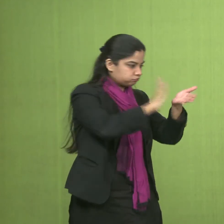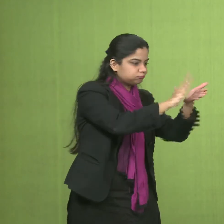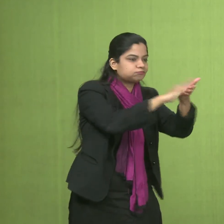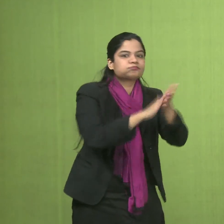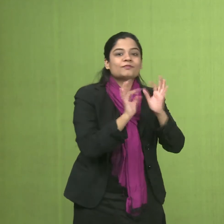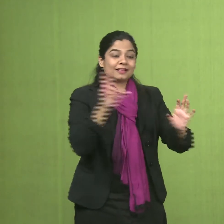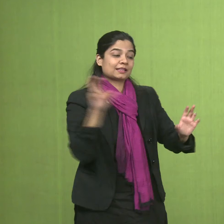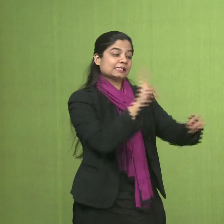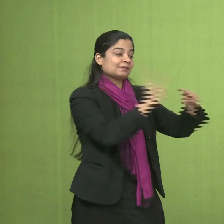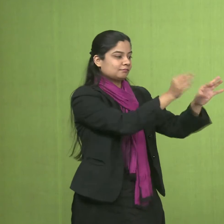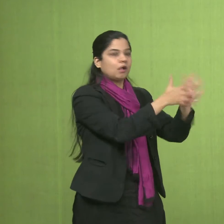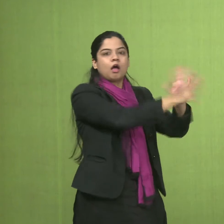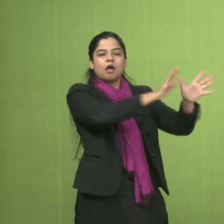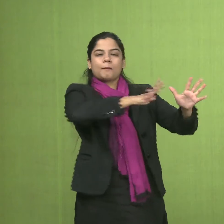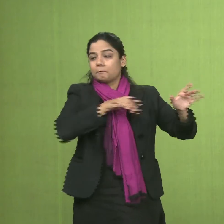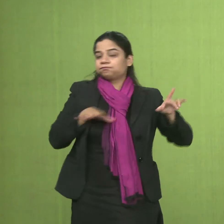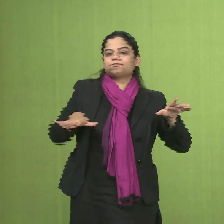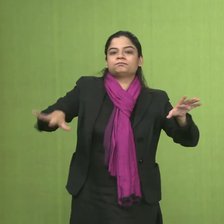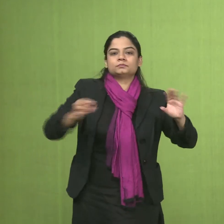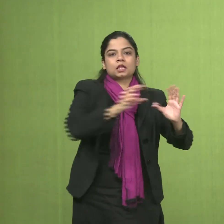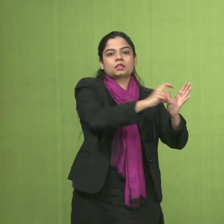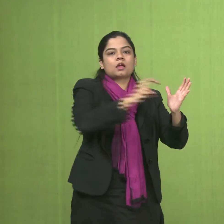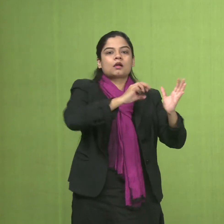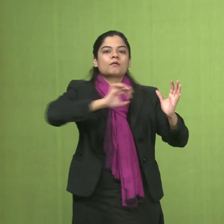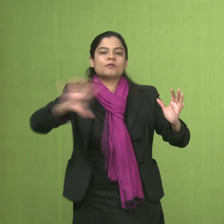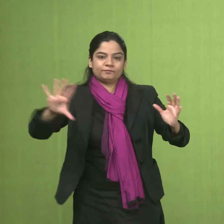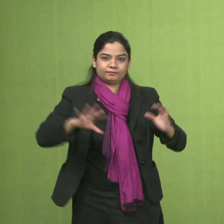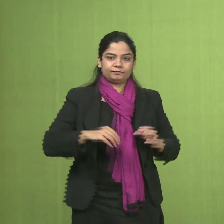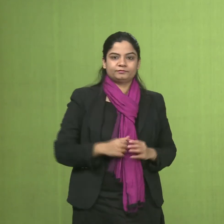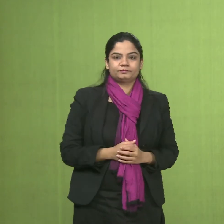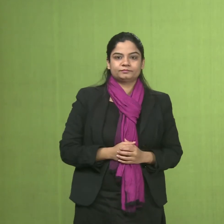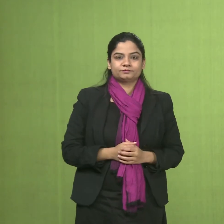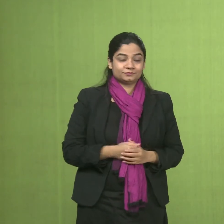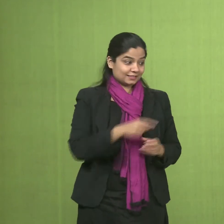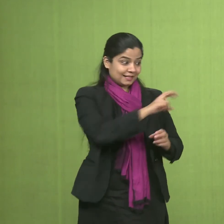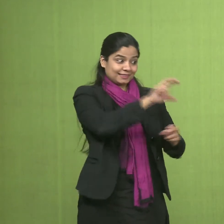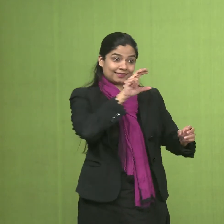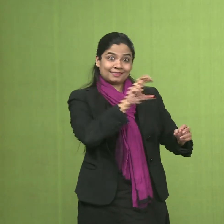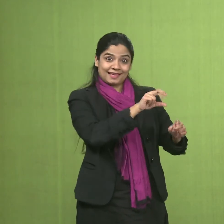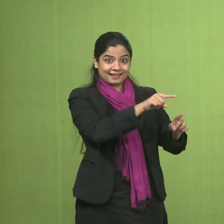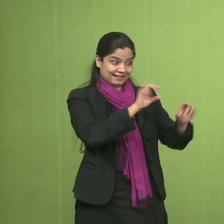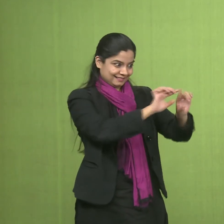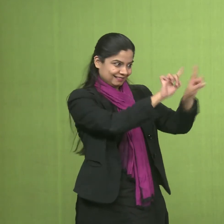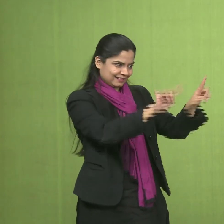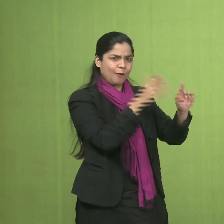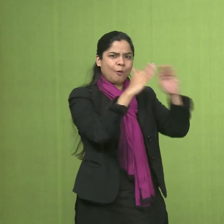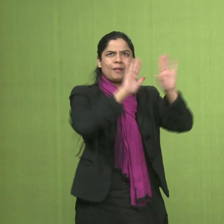electrical appliances, remove the plug and then clean it. Turn off the switch before you clean it.